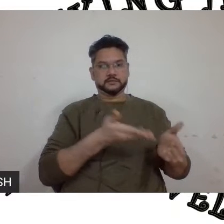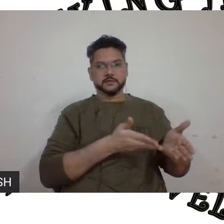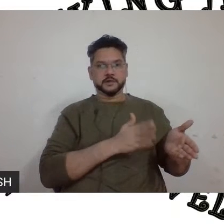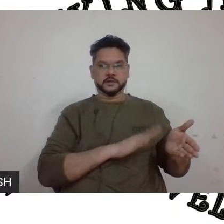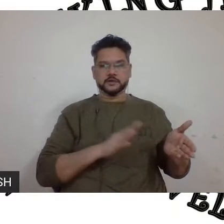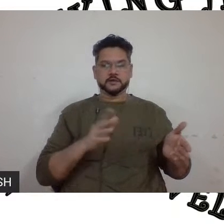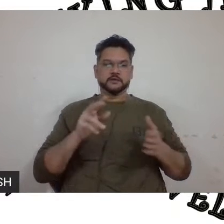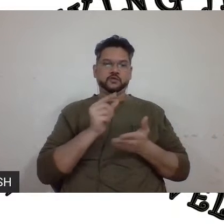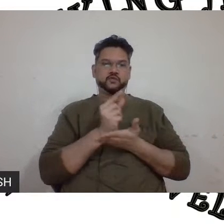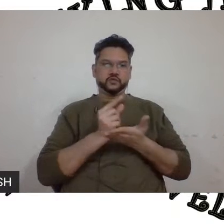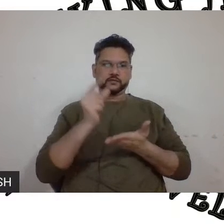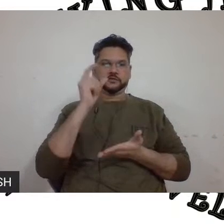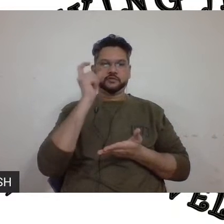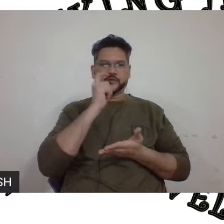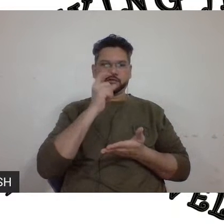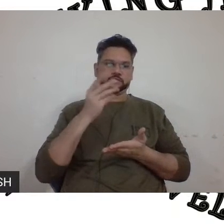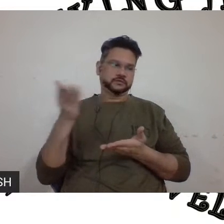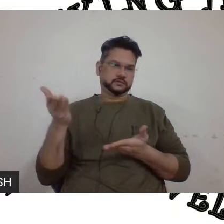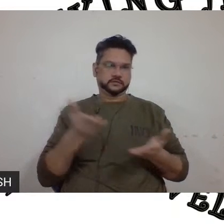about 4.5%.